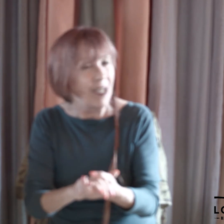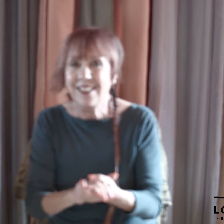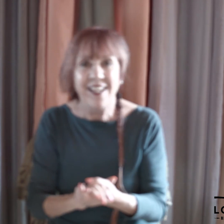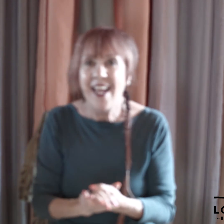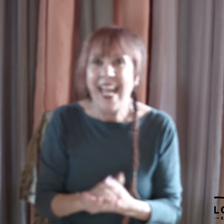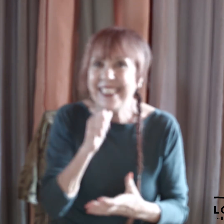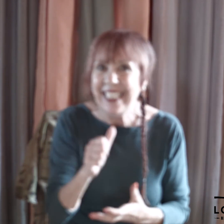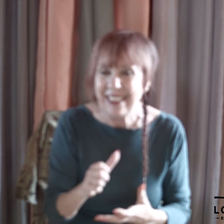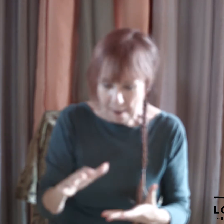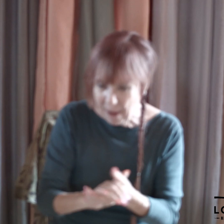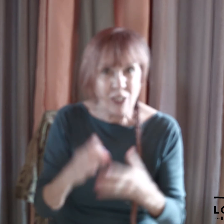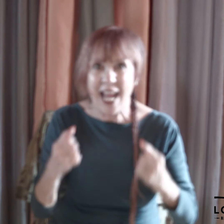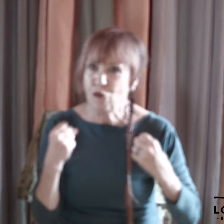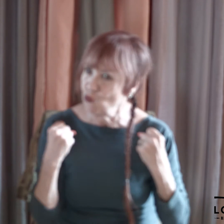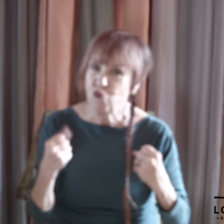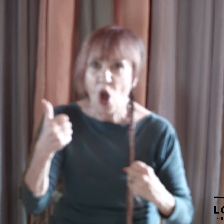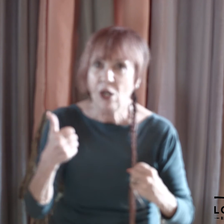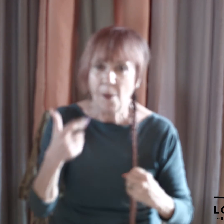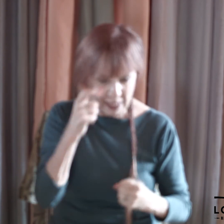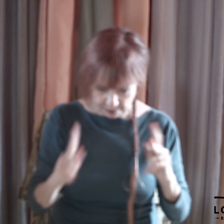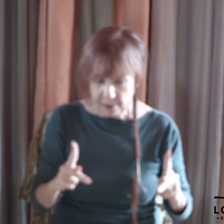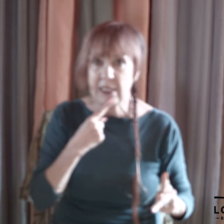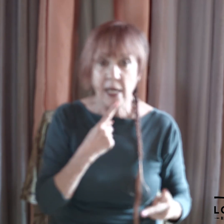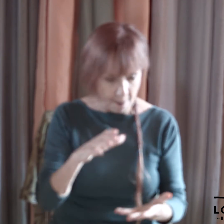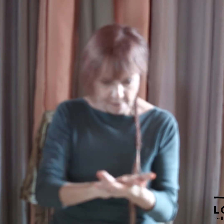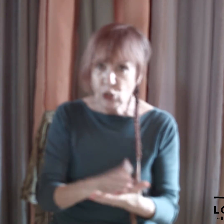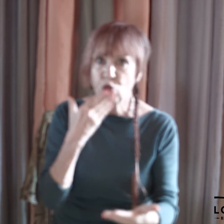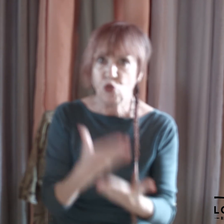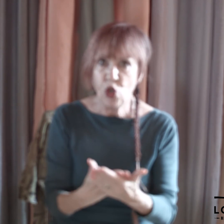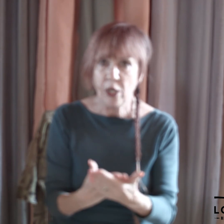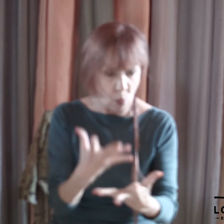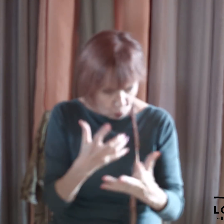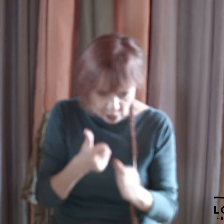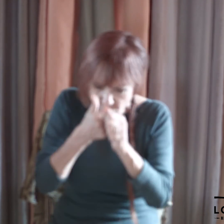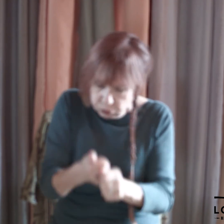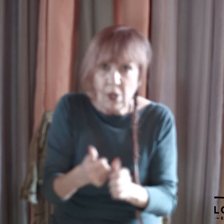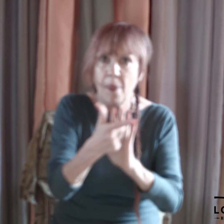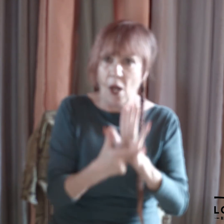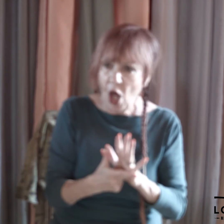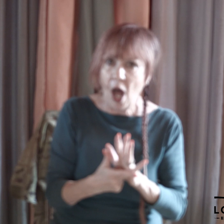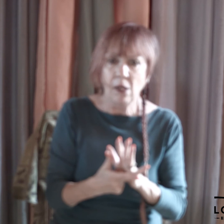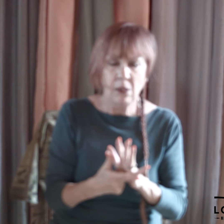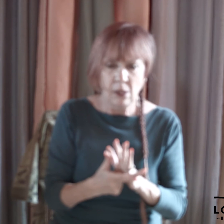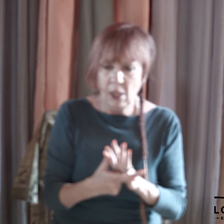marriage because people said marriage is a good thing. We want to be bound by law. We want to be bound by